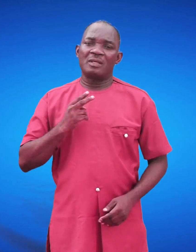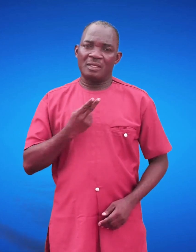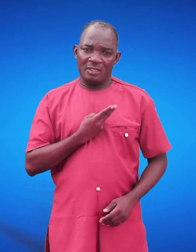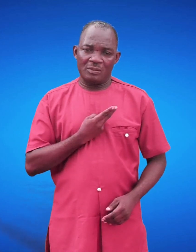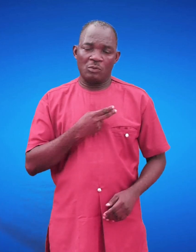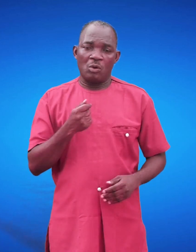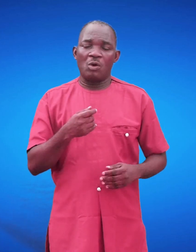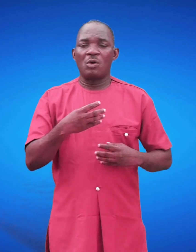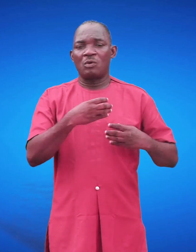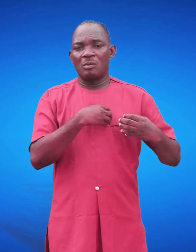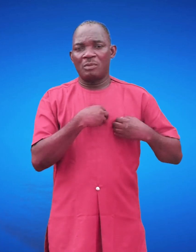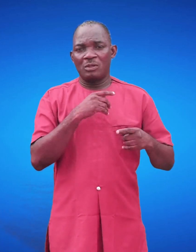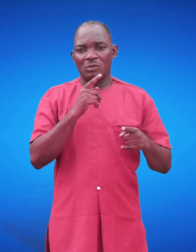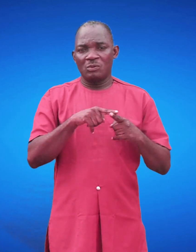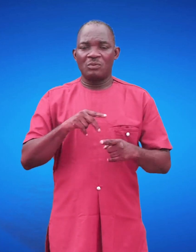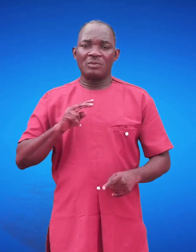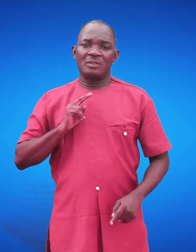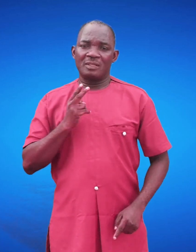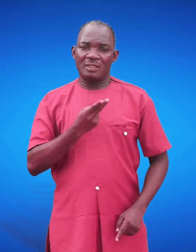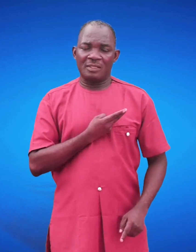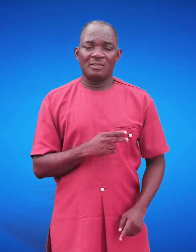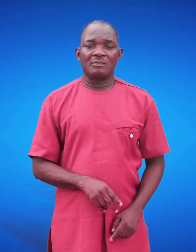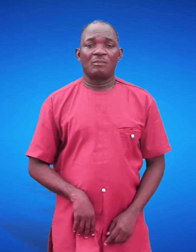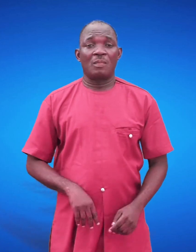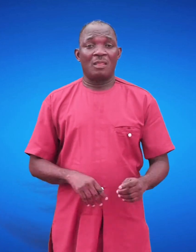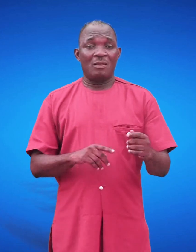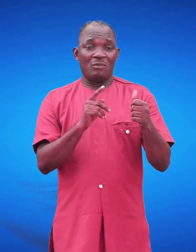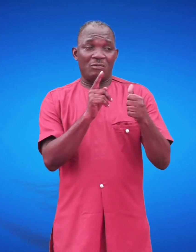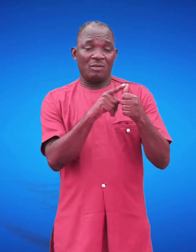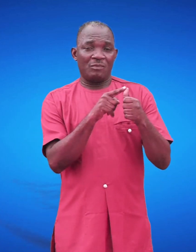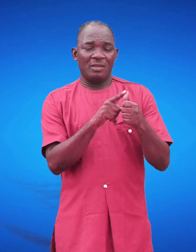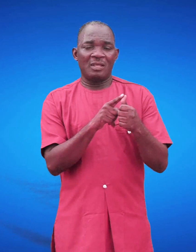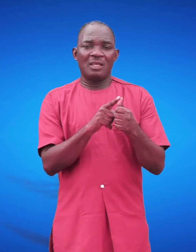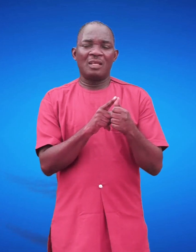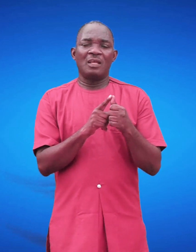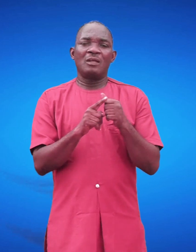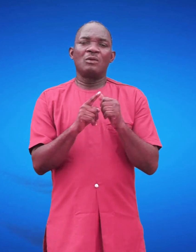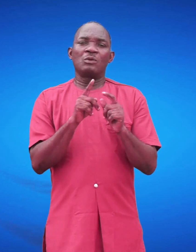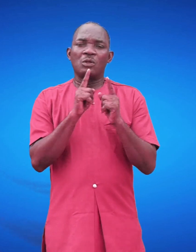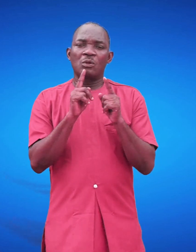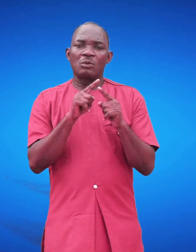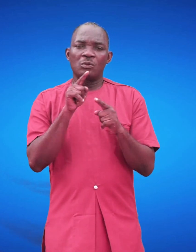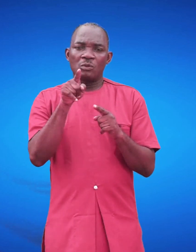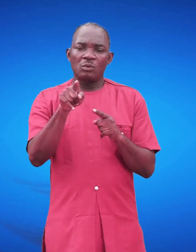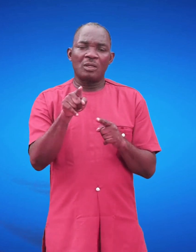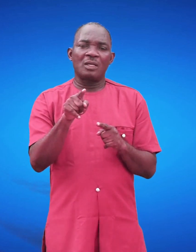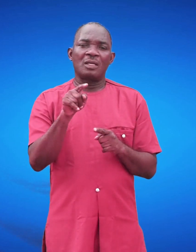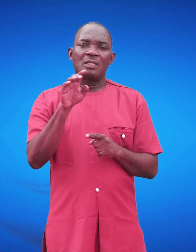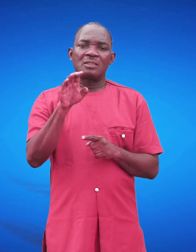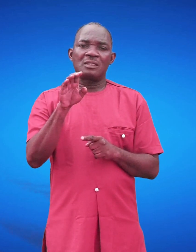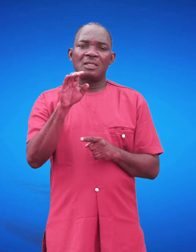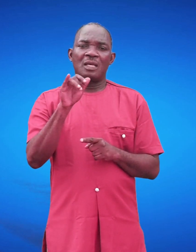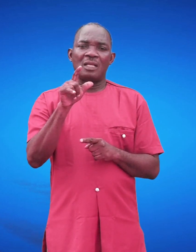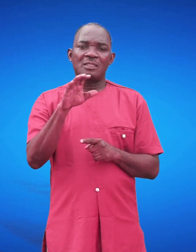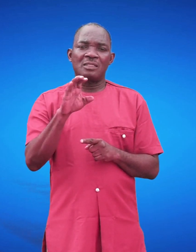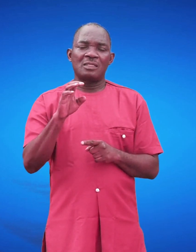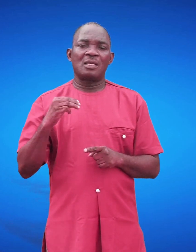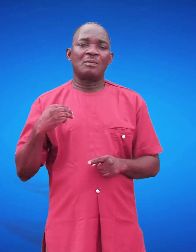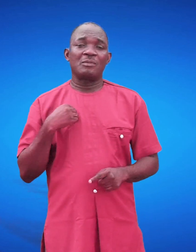a complaint. 1. Speak to your CLIC member